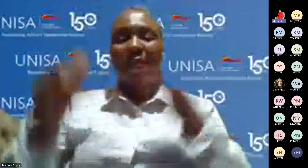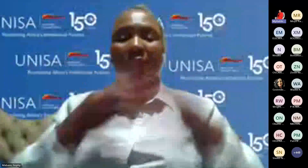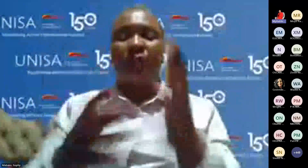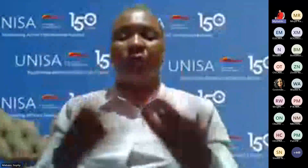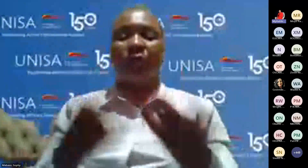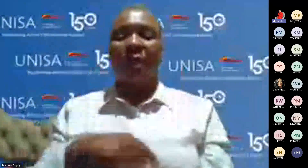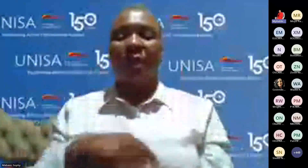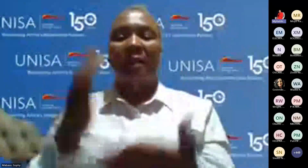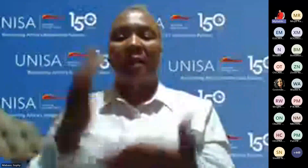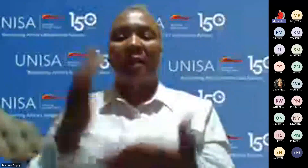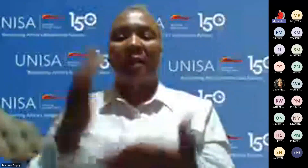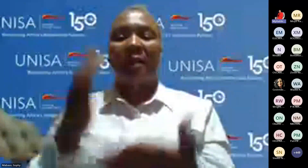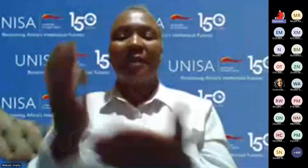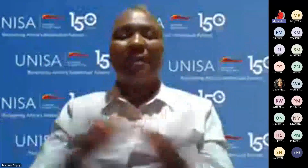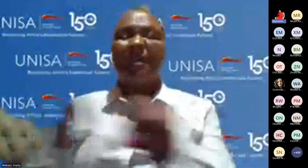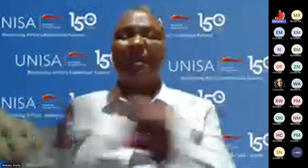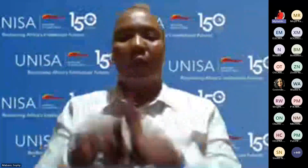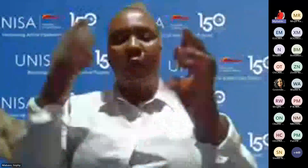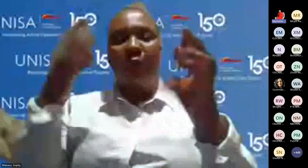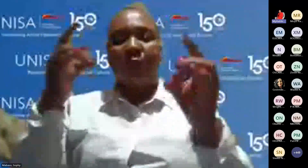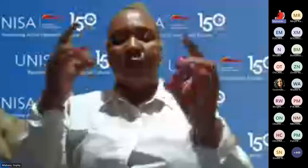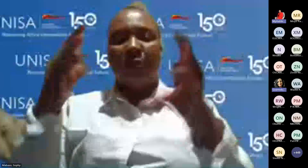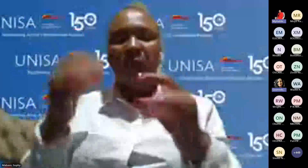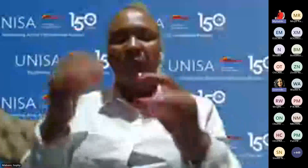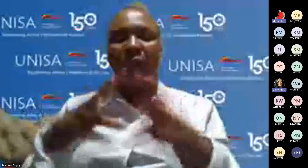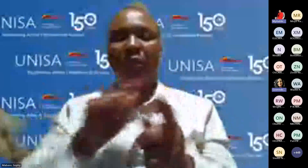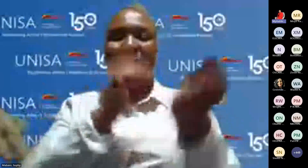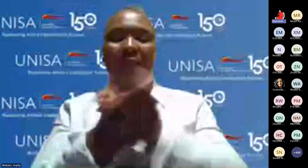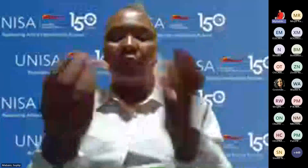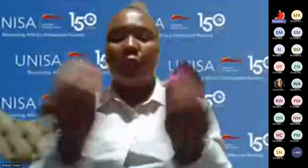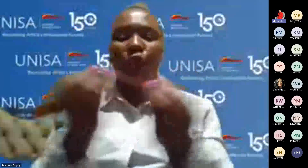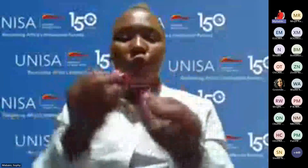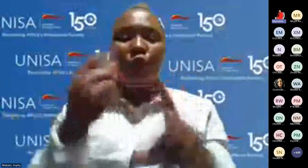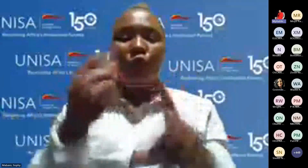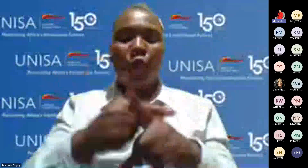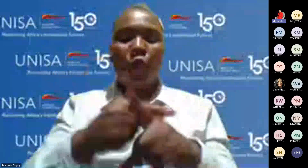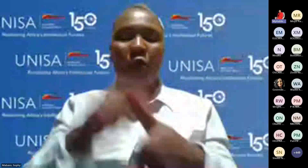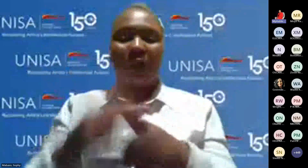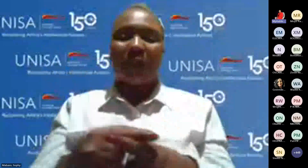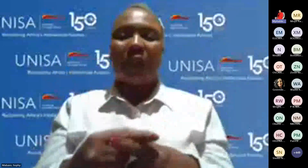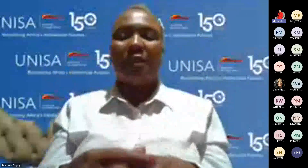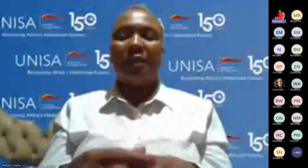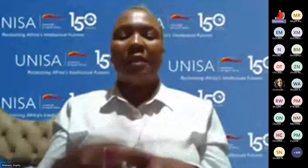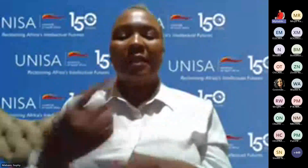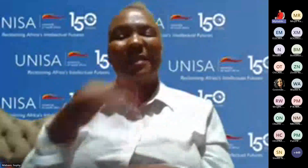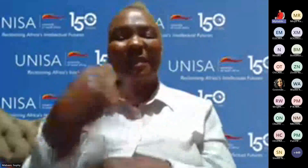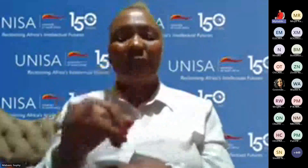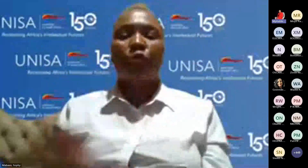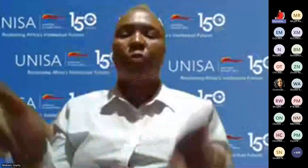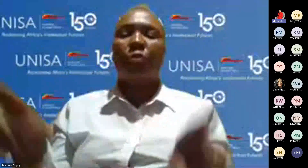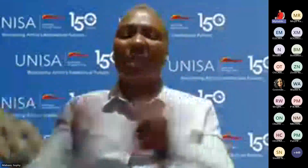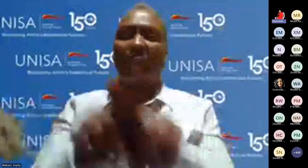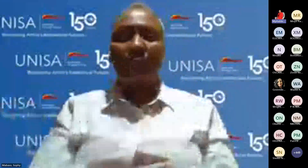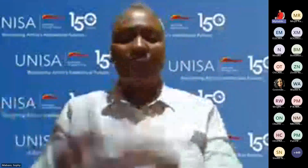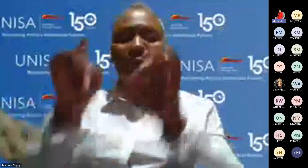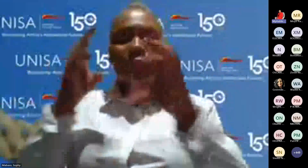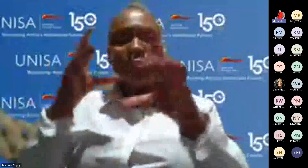the same information, they just change few words, and it will still be the same